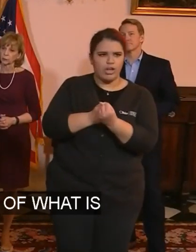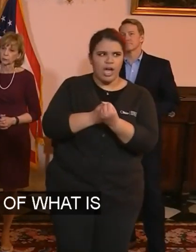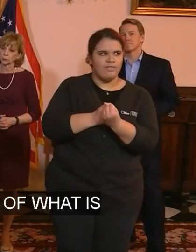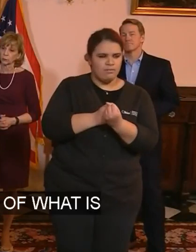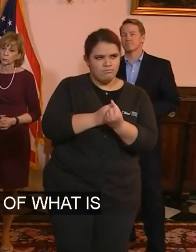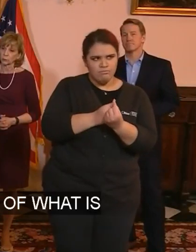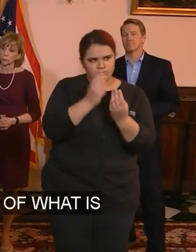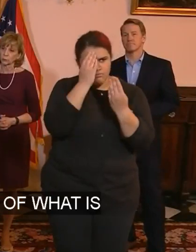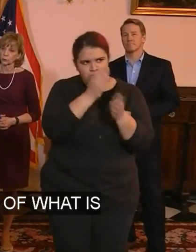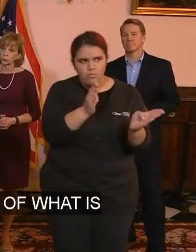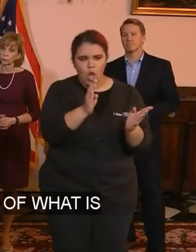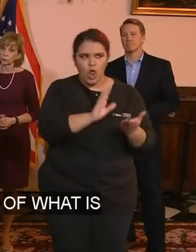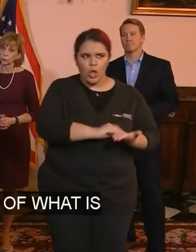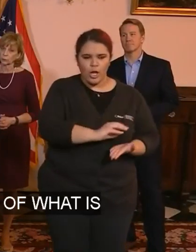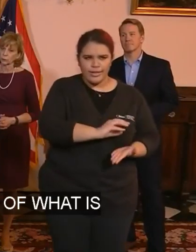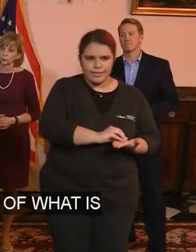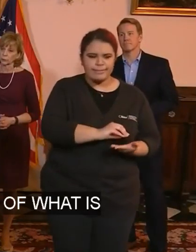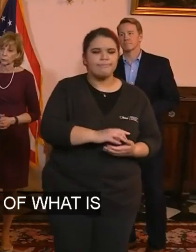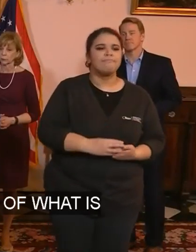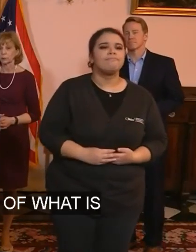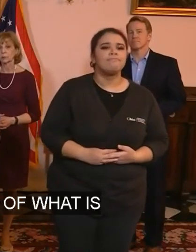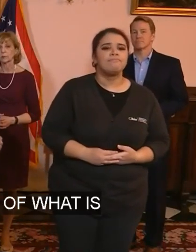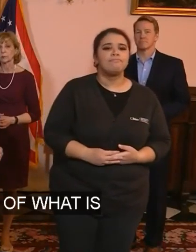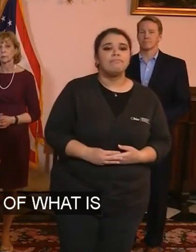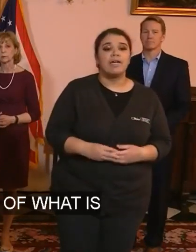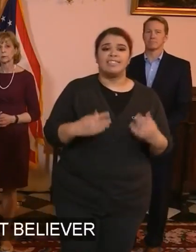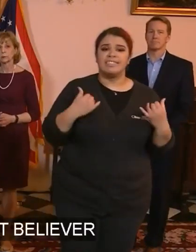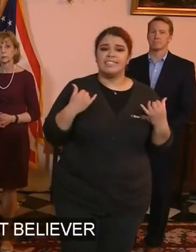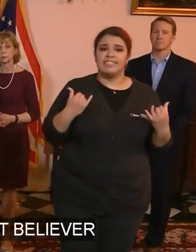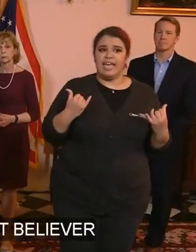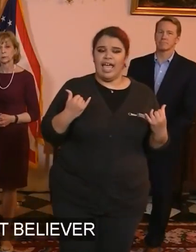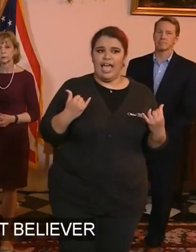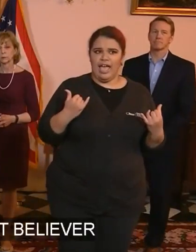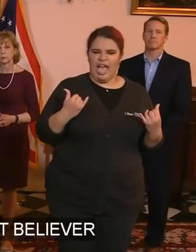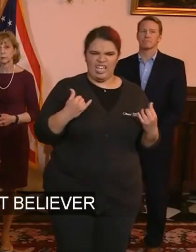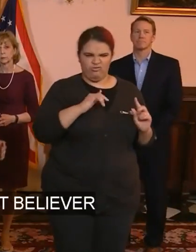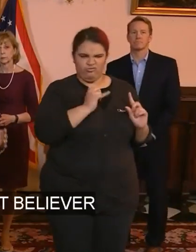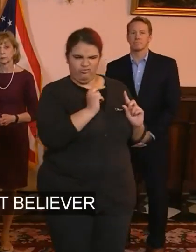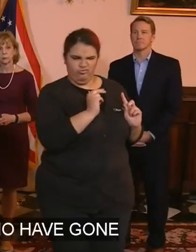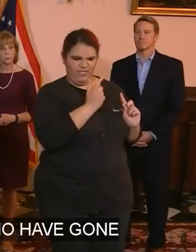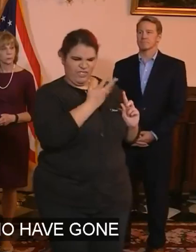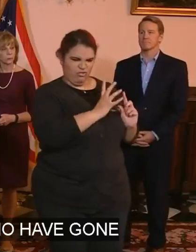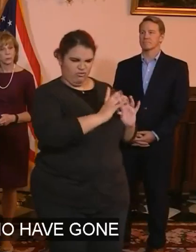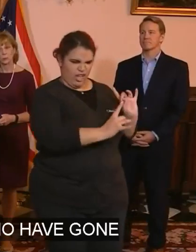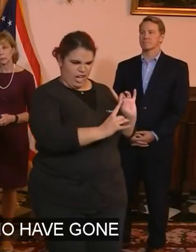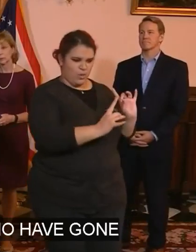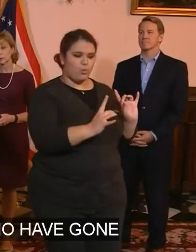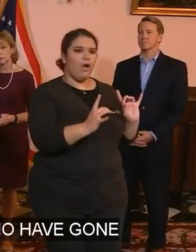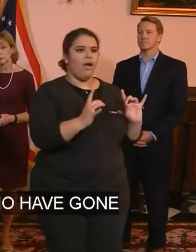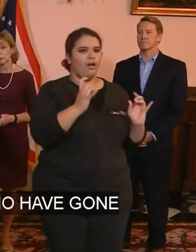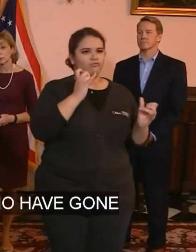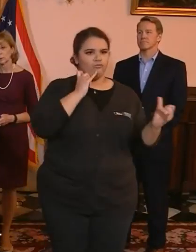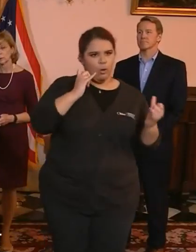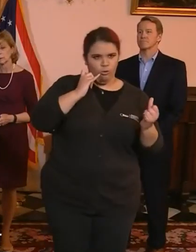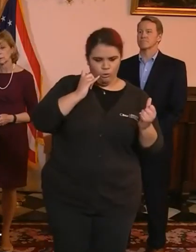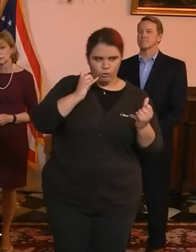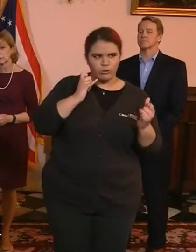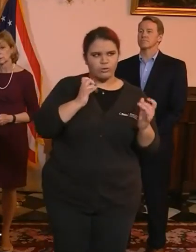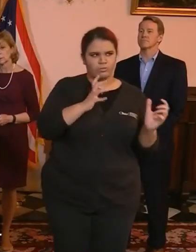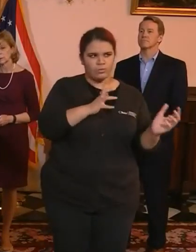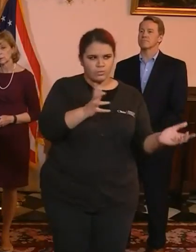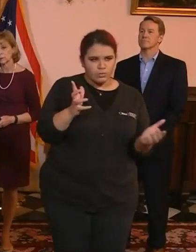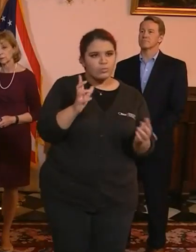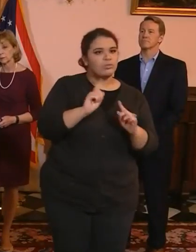And so we were on the phone call today, as John indicated, with some businessmen and women who